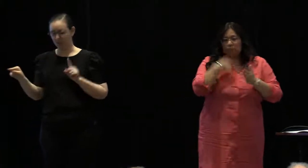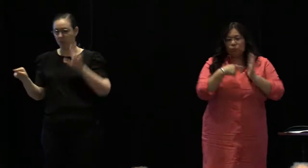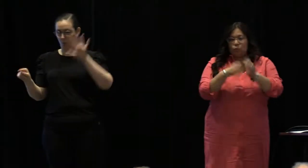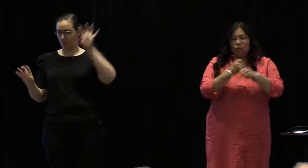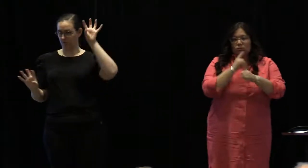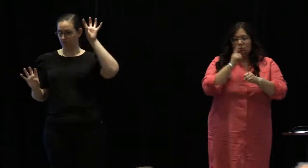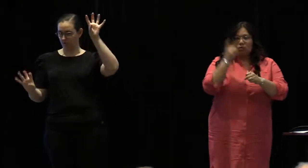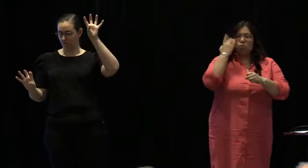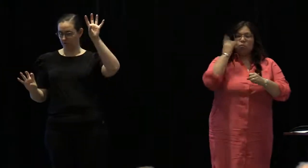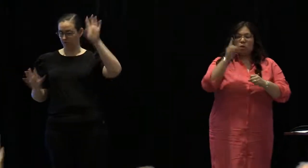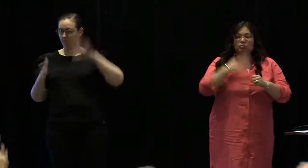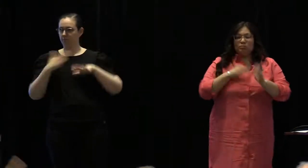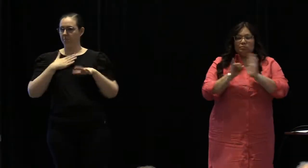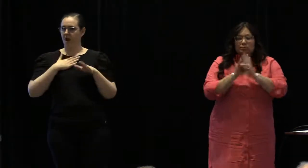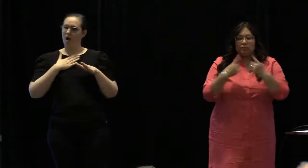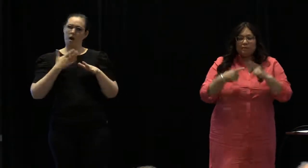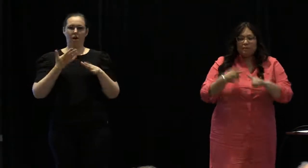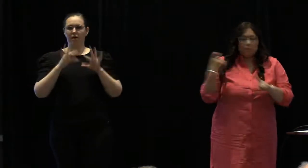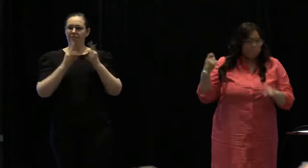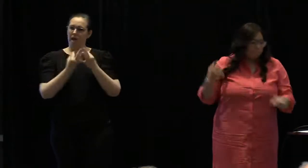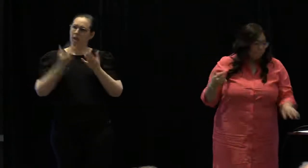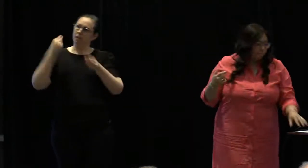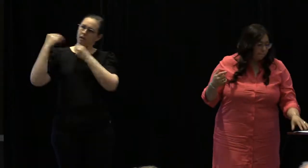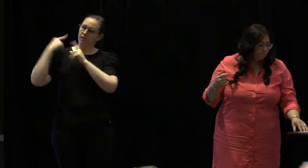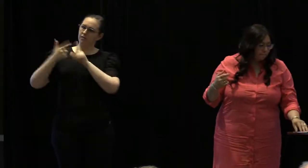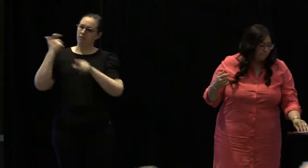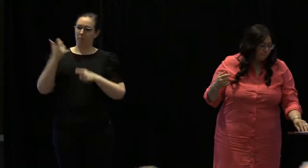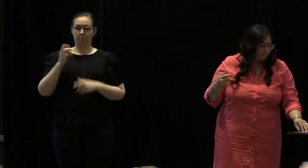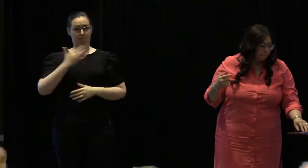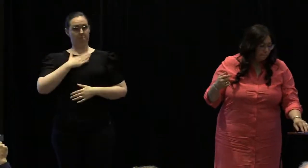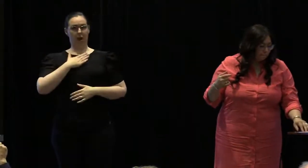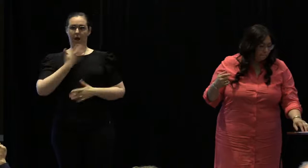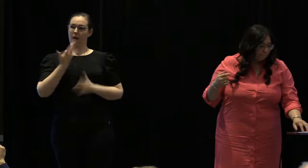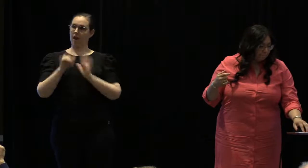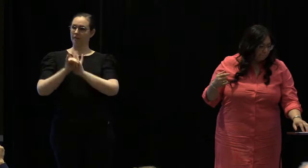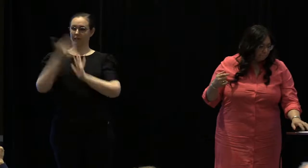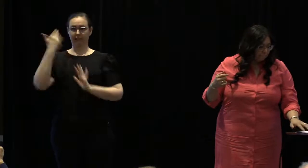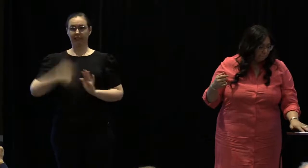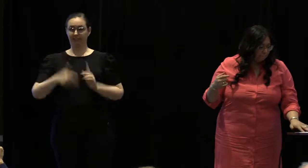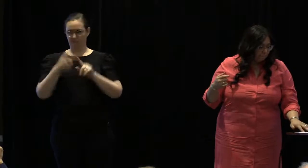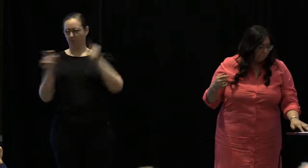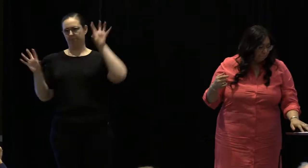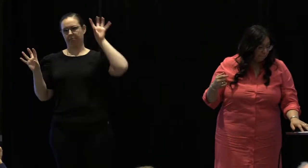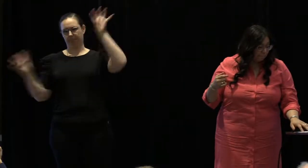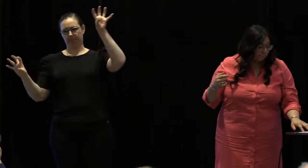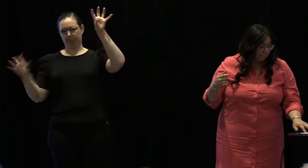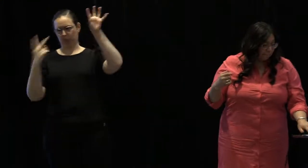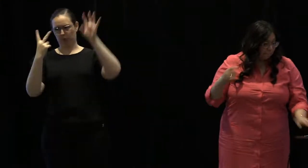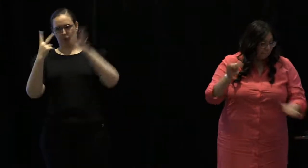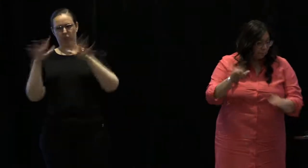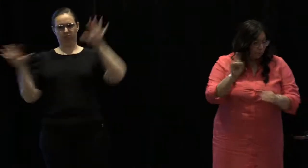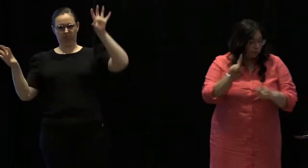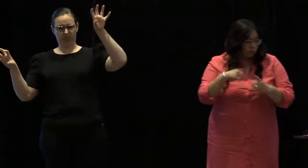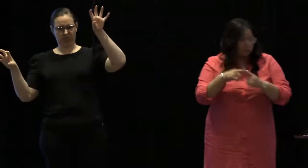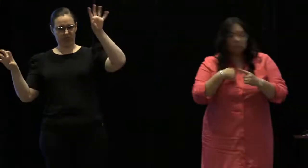And so for me, there are different nations that I come from and that I hold within myself.